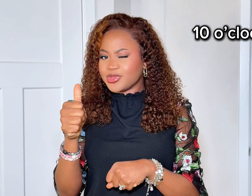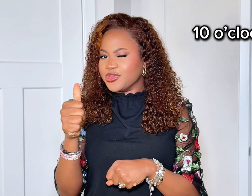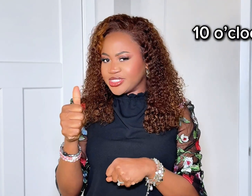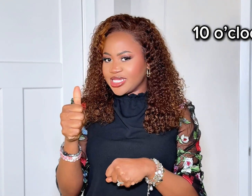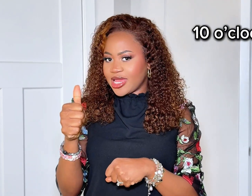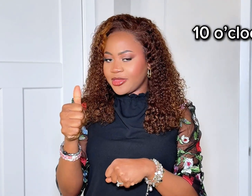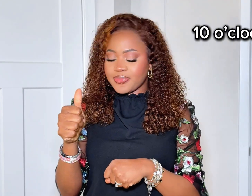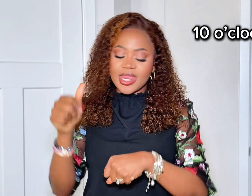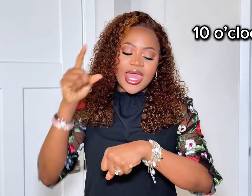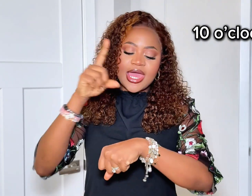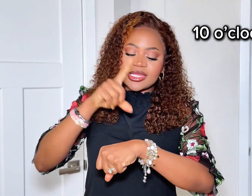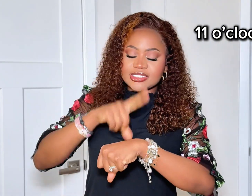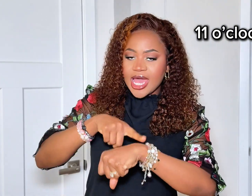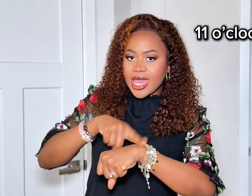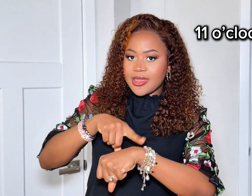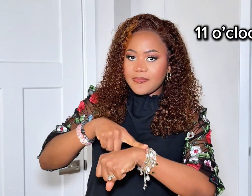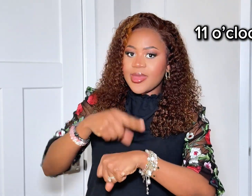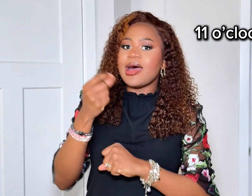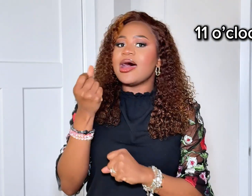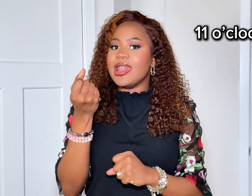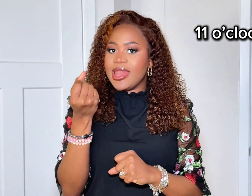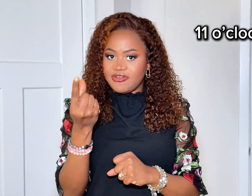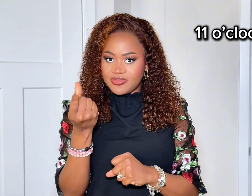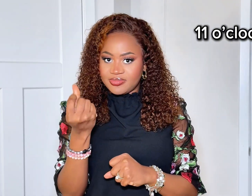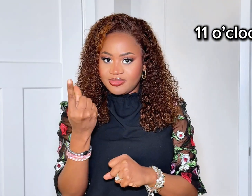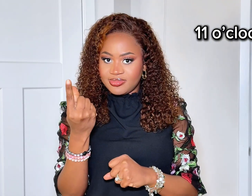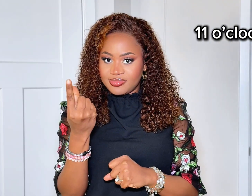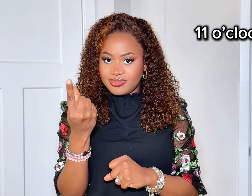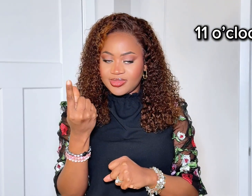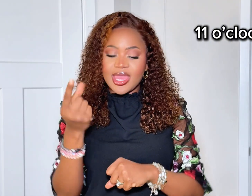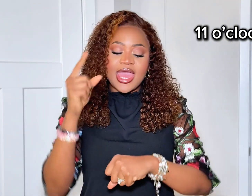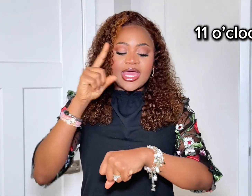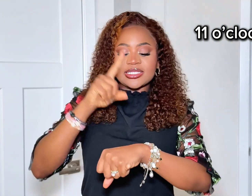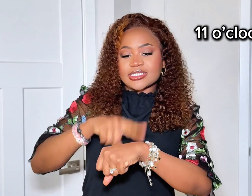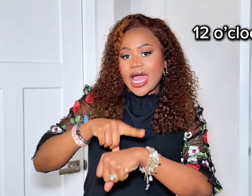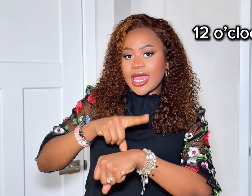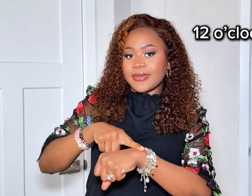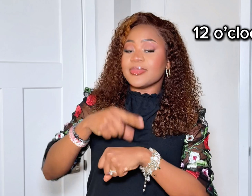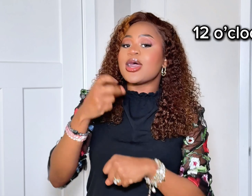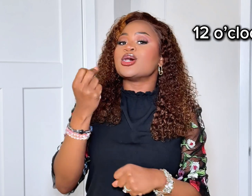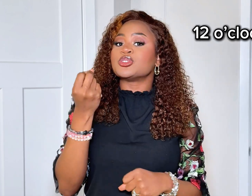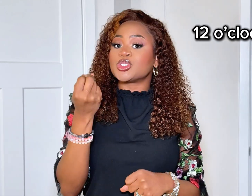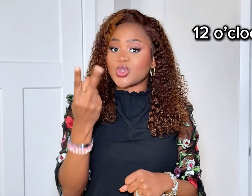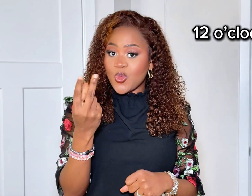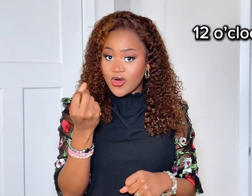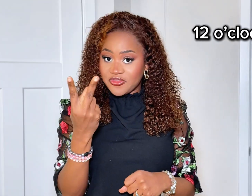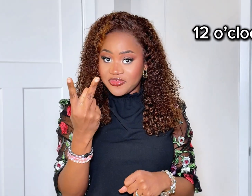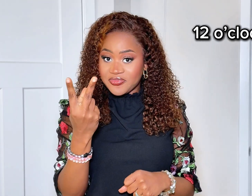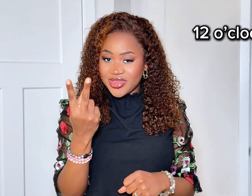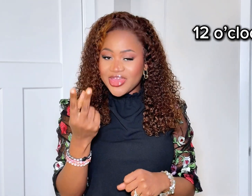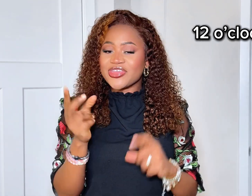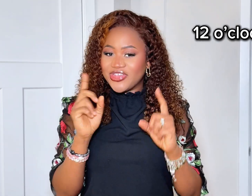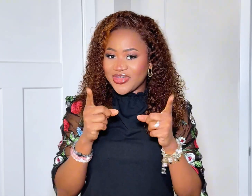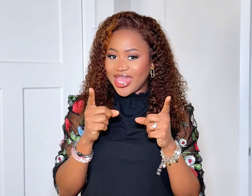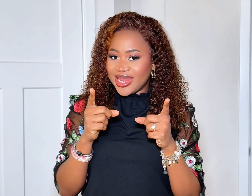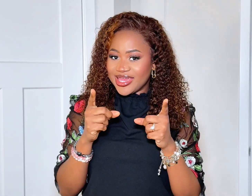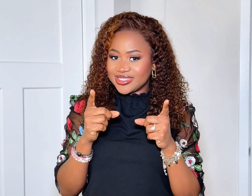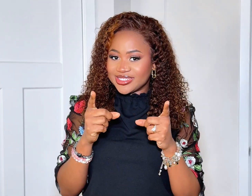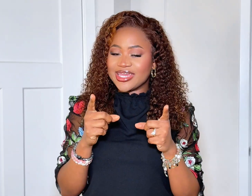You see that? Time 11. Time 12. Do you get it? Yes,